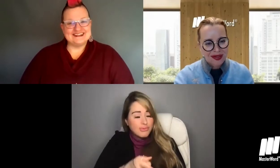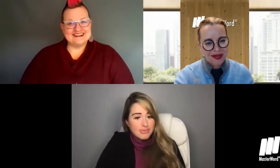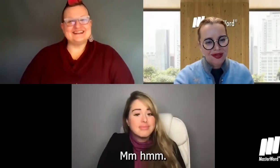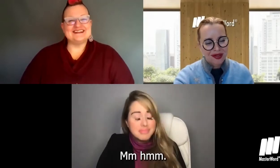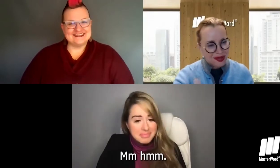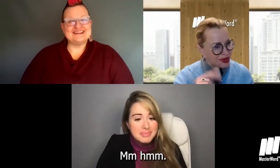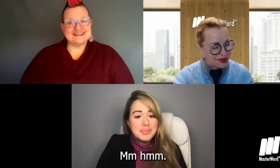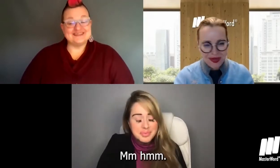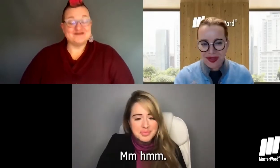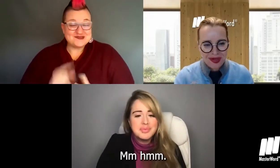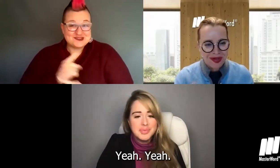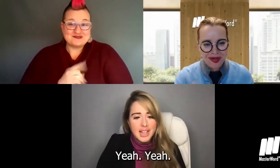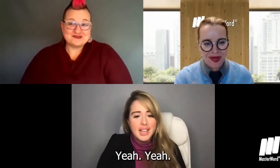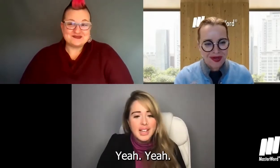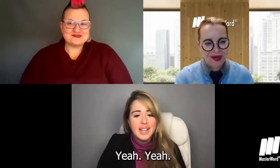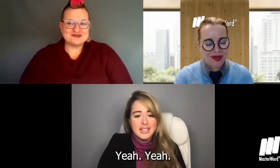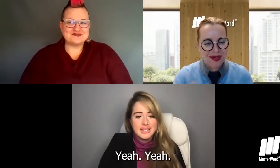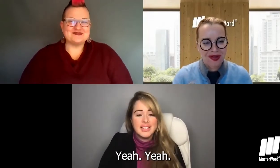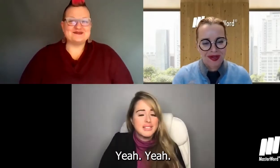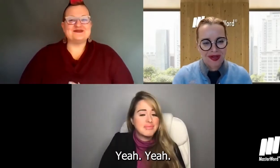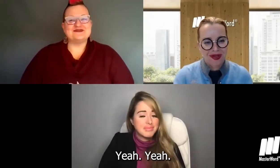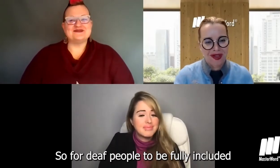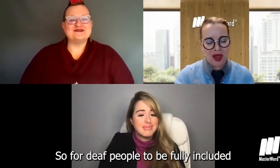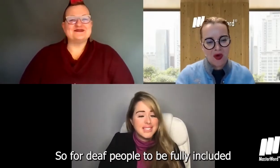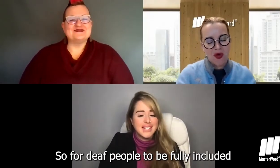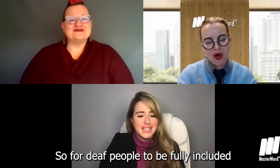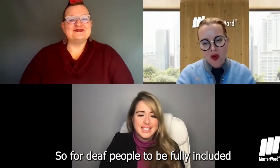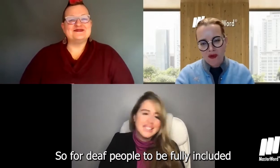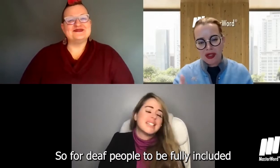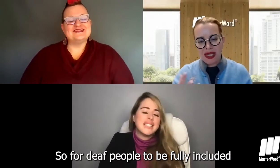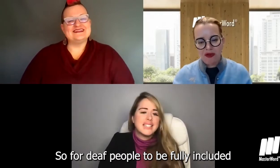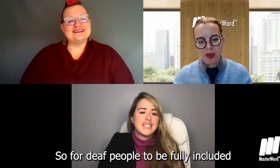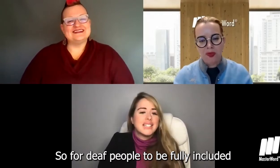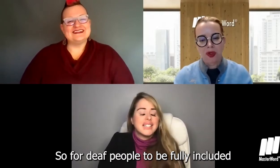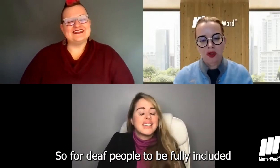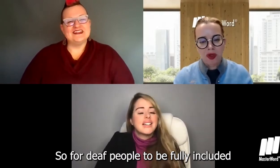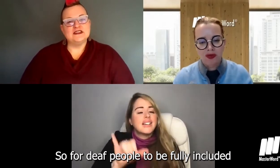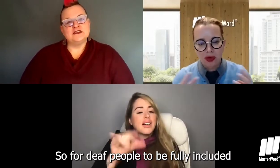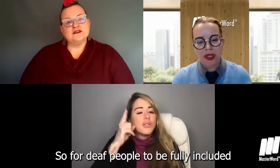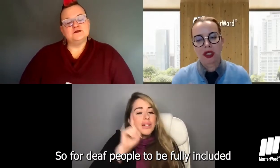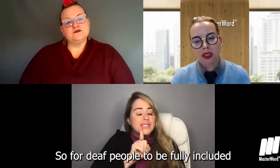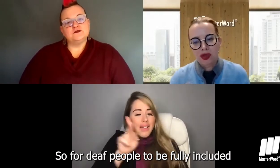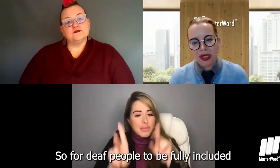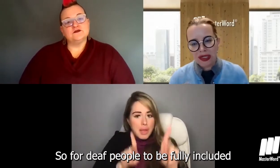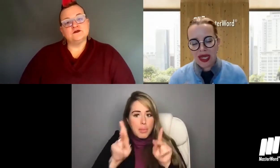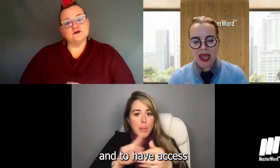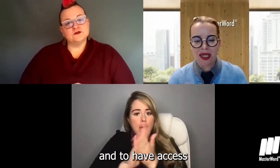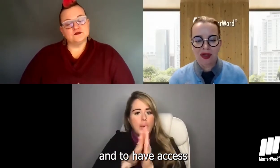Mm hmm. Mm hmm. Yeah. Yeah. So for deaf people to be fully included and to